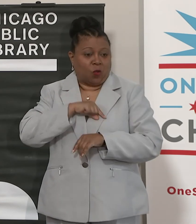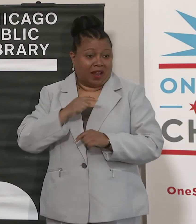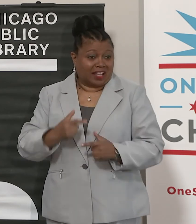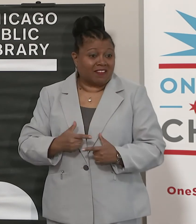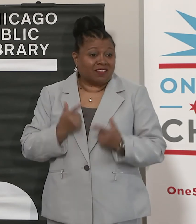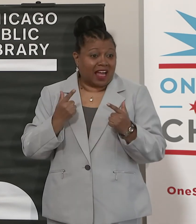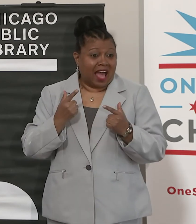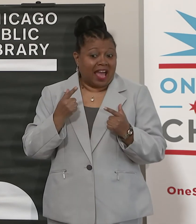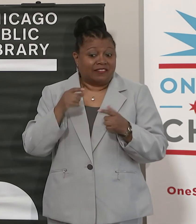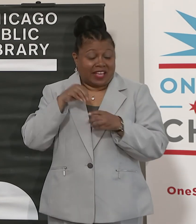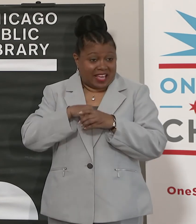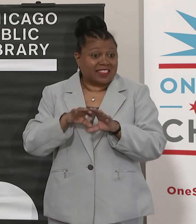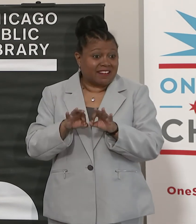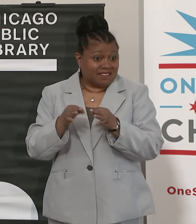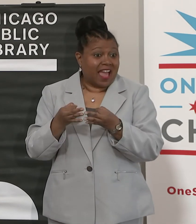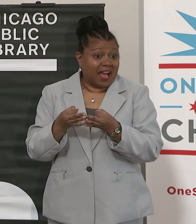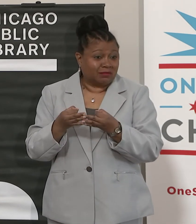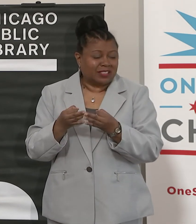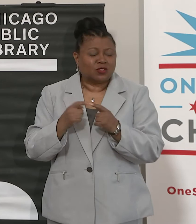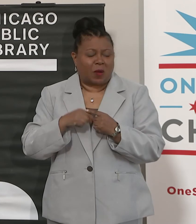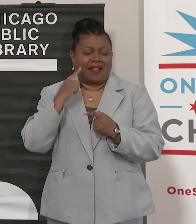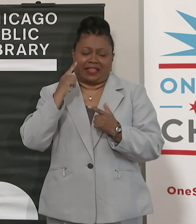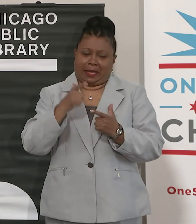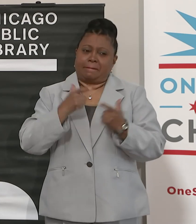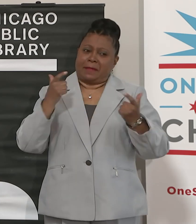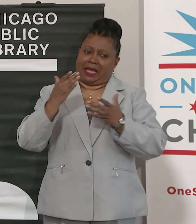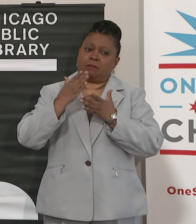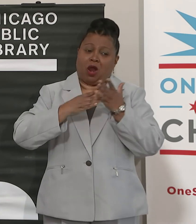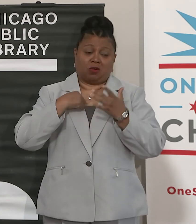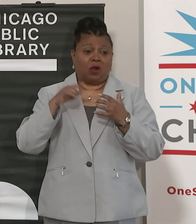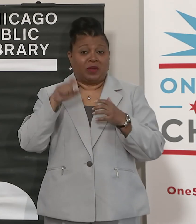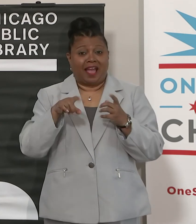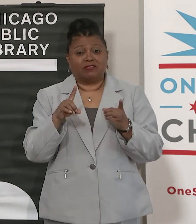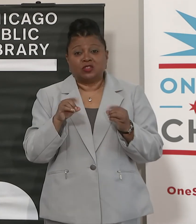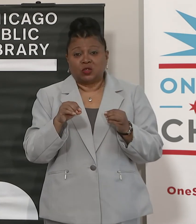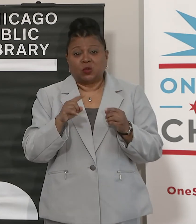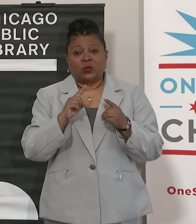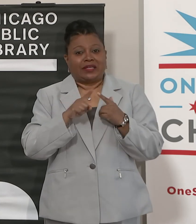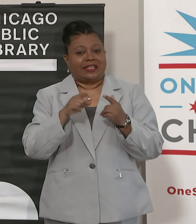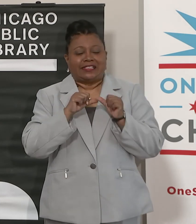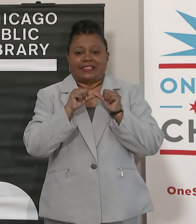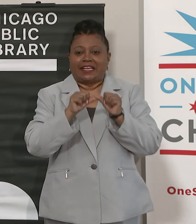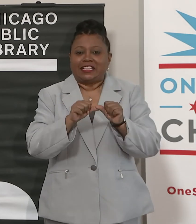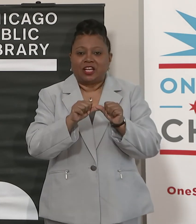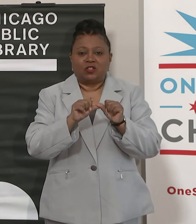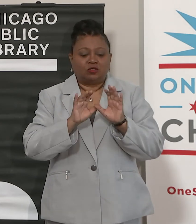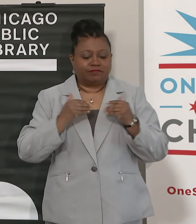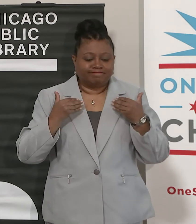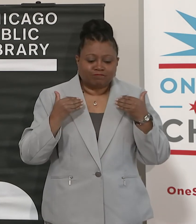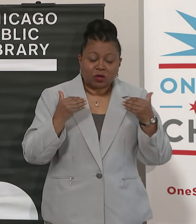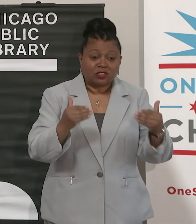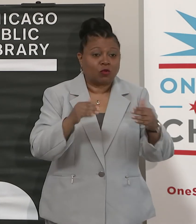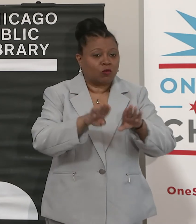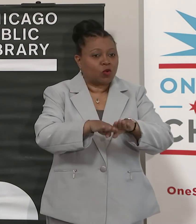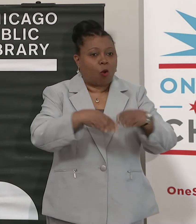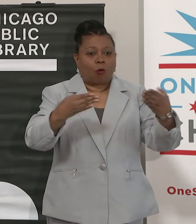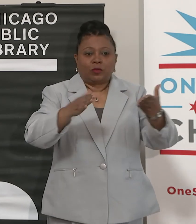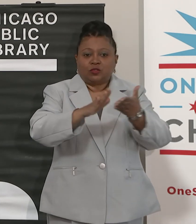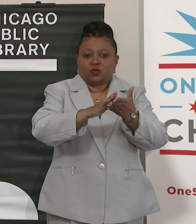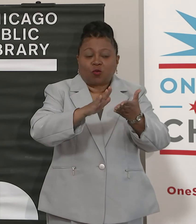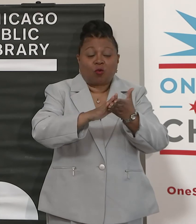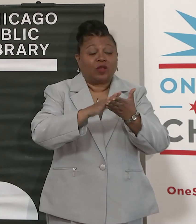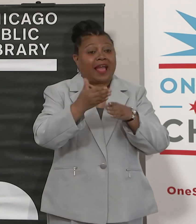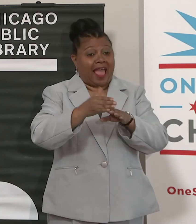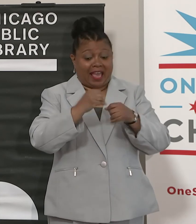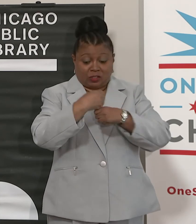life in the families. So I think a big piece of what we've got to do is continue to push forward to open up schools and